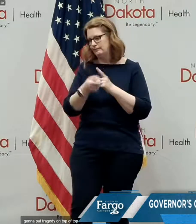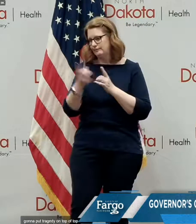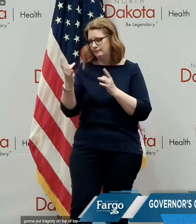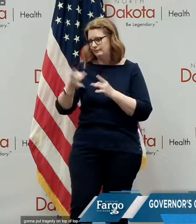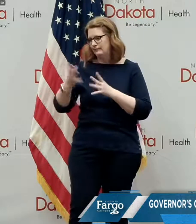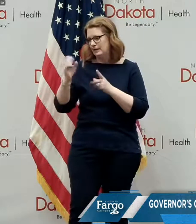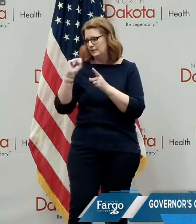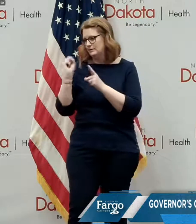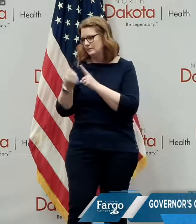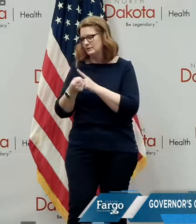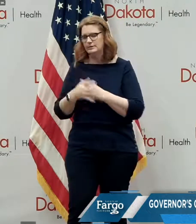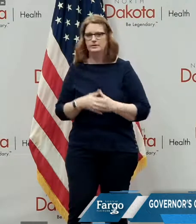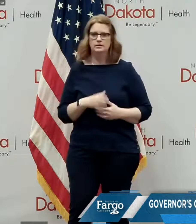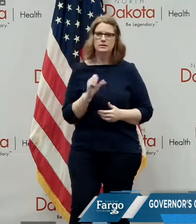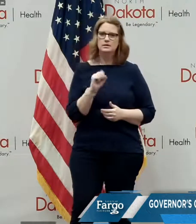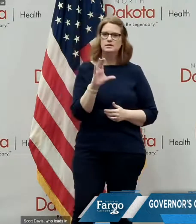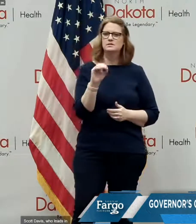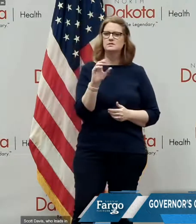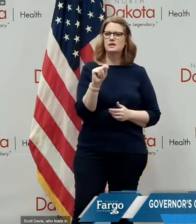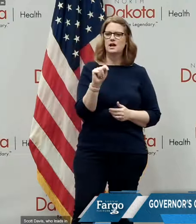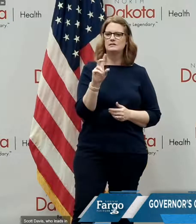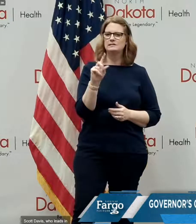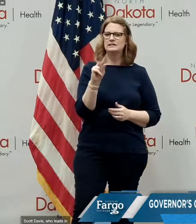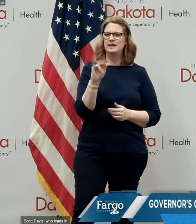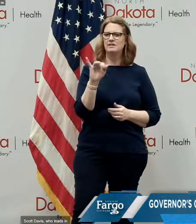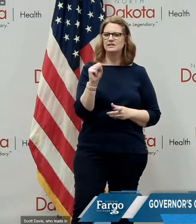Scott Davis, who leads Indian Affairs for North Dakota,